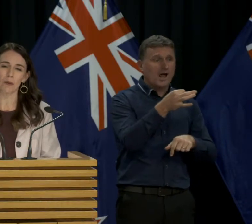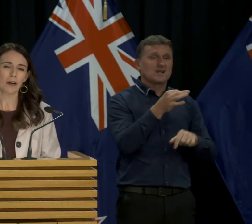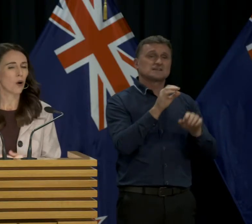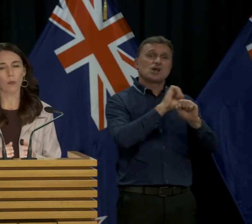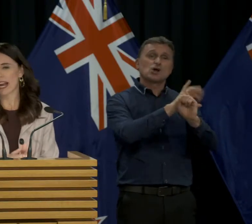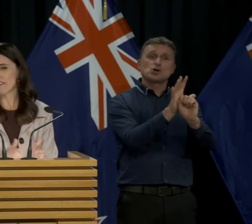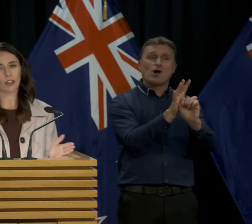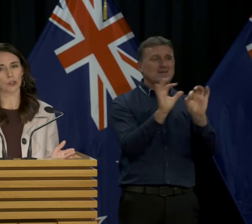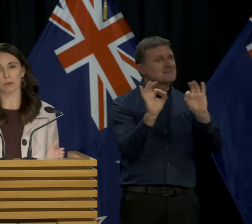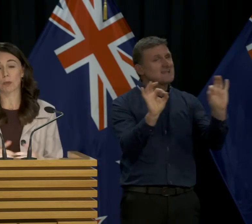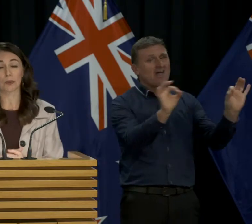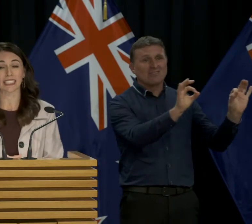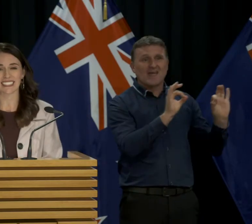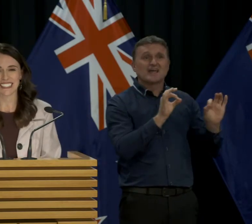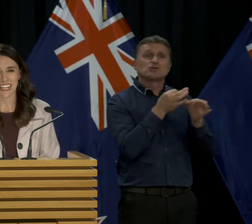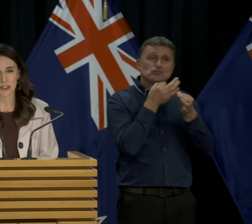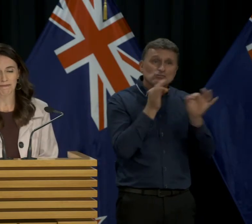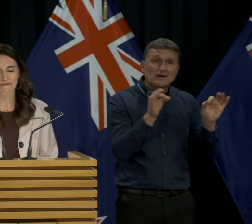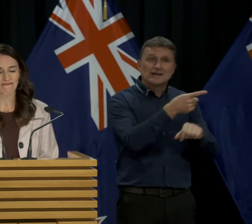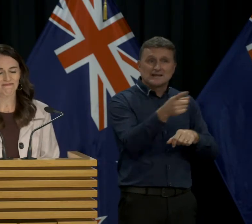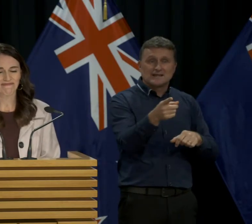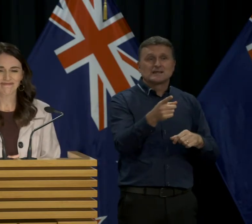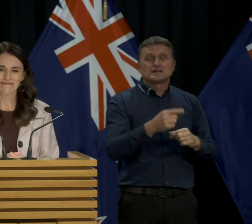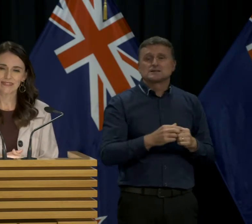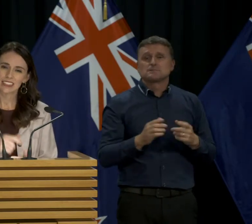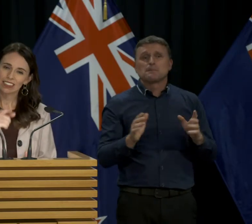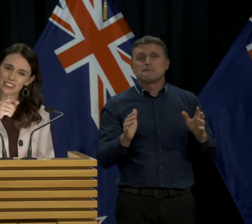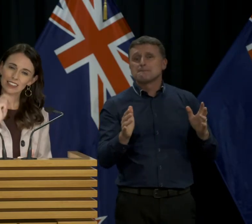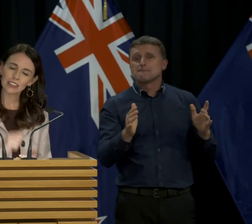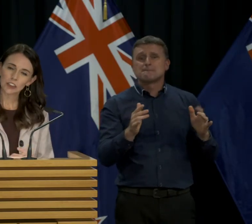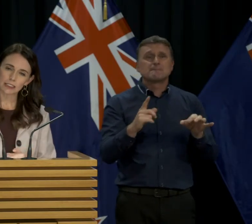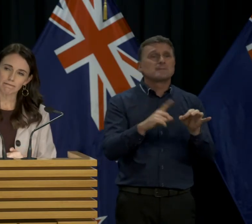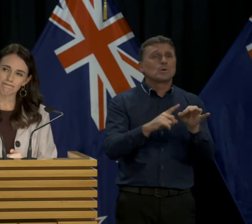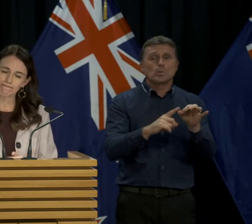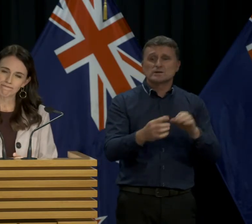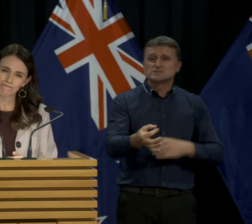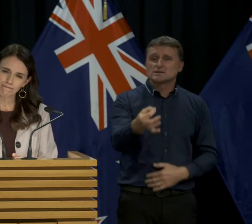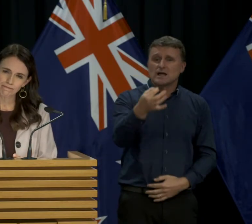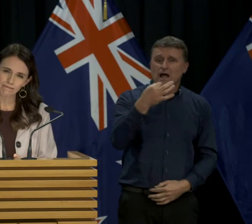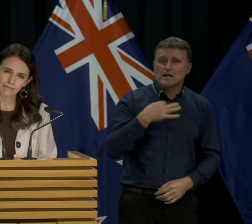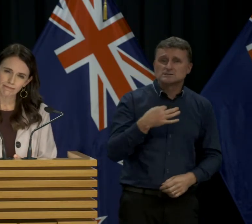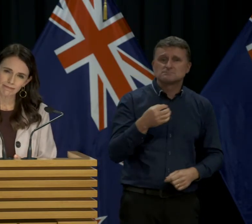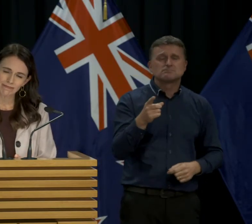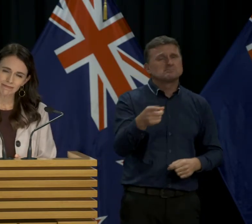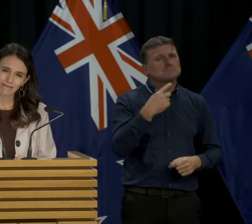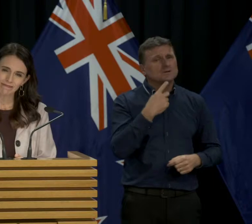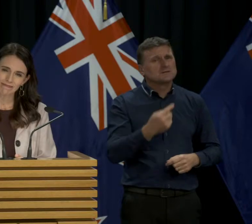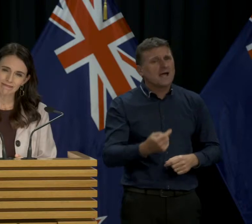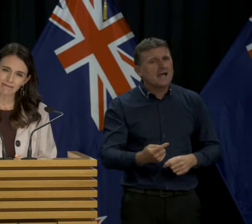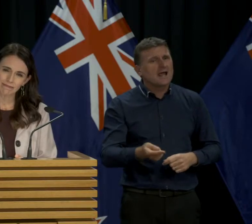next stop. We haven't looked more broadly at this stage. So last year you announced a lot of pay